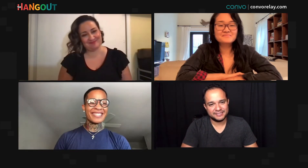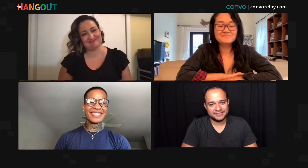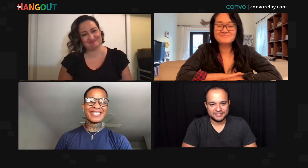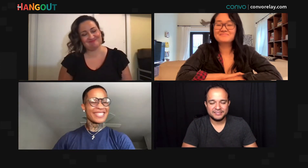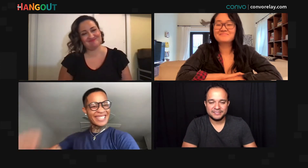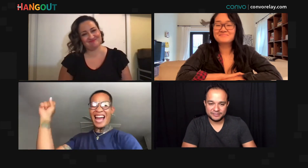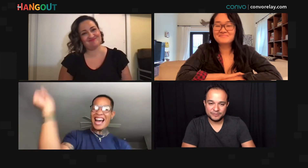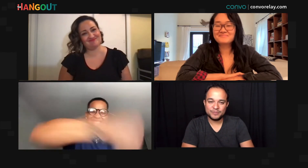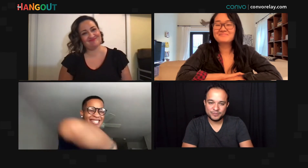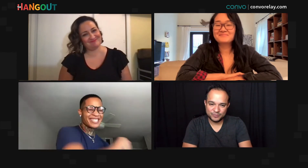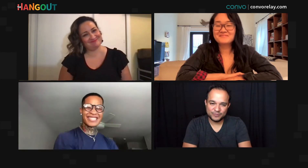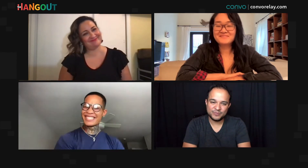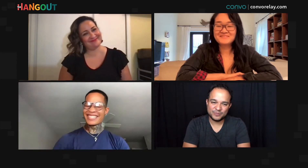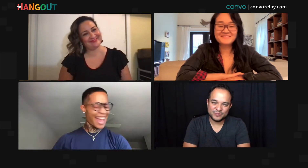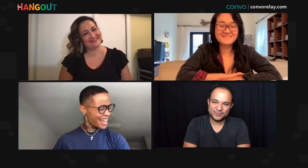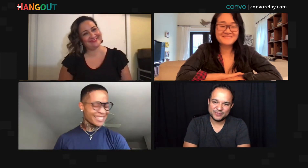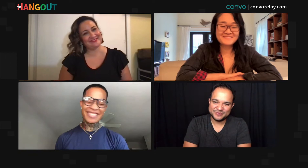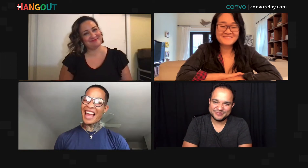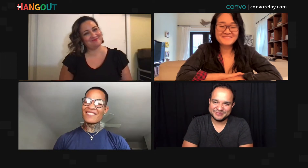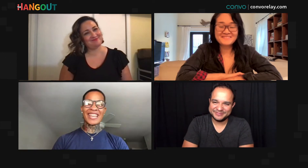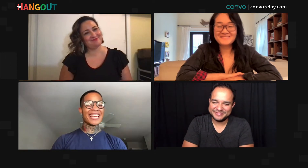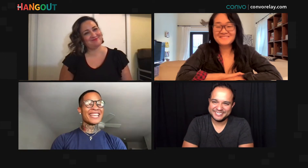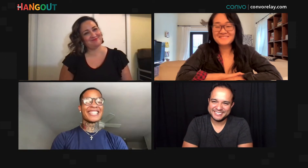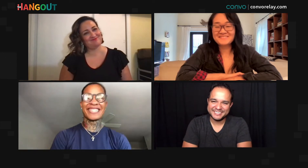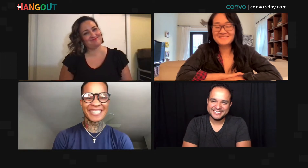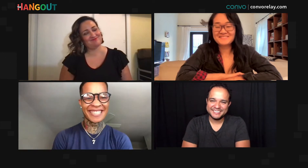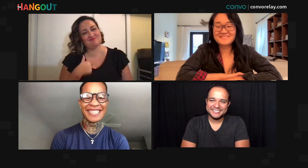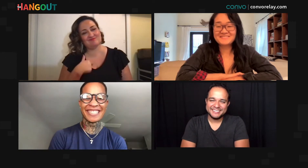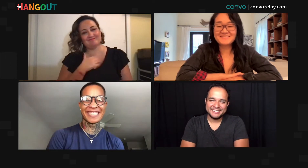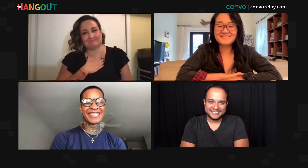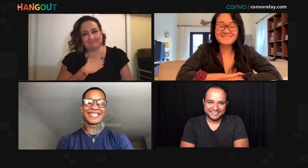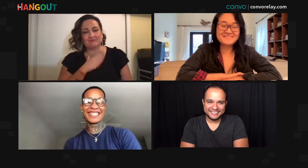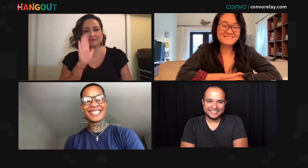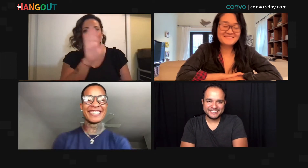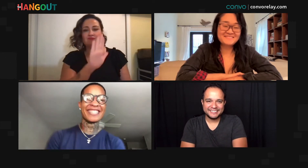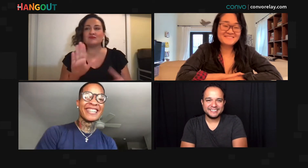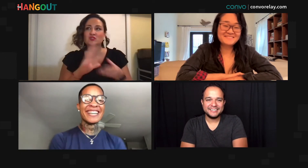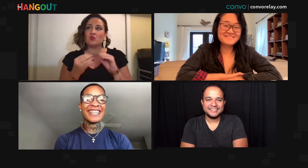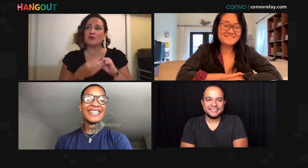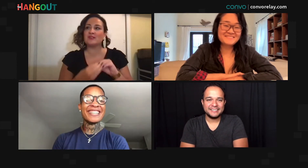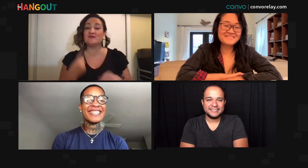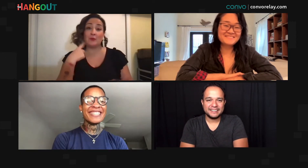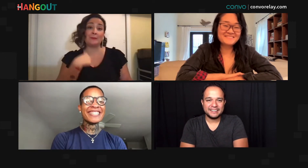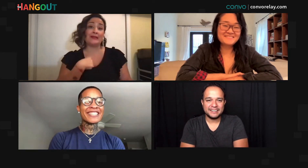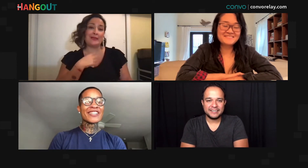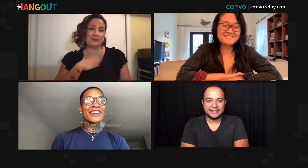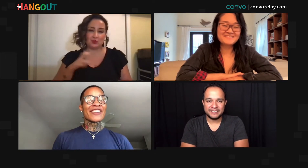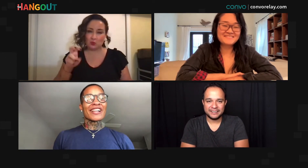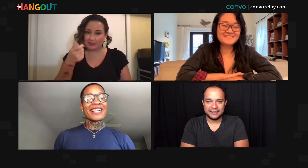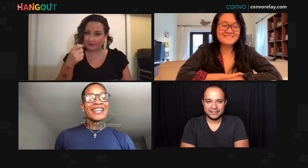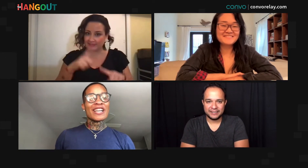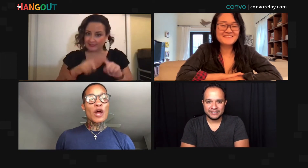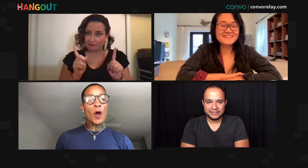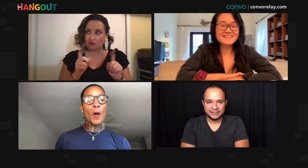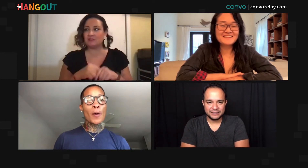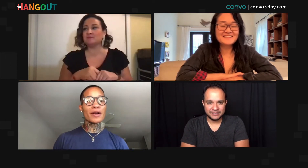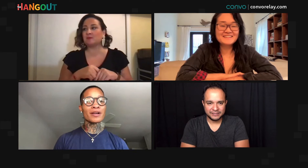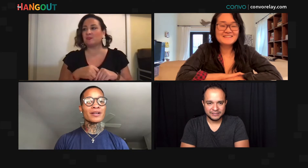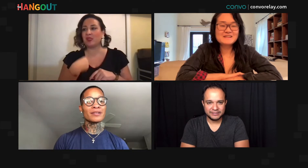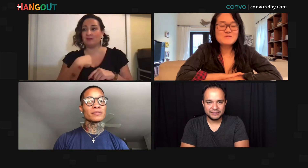to where you are now. yes. Yes, 100%. Wonderful. For me, my own